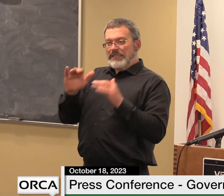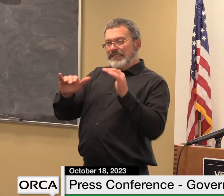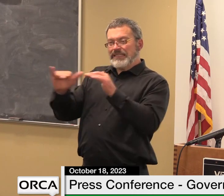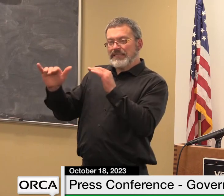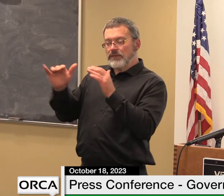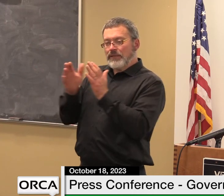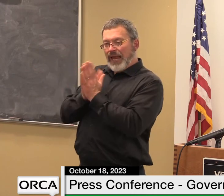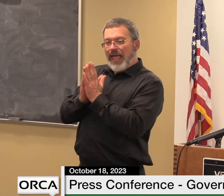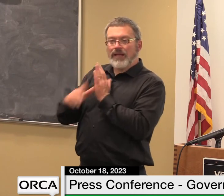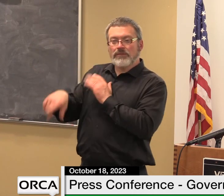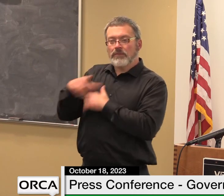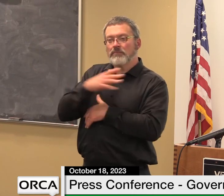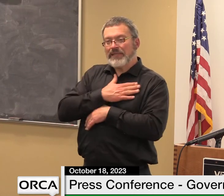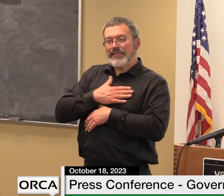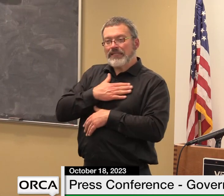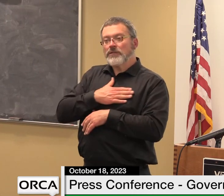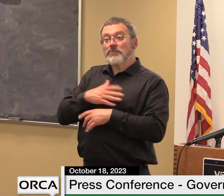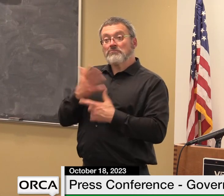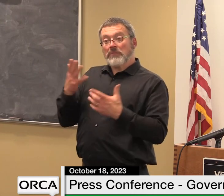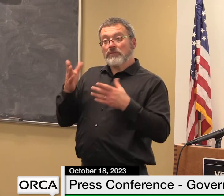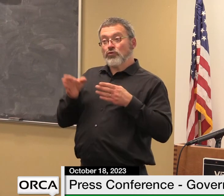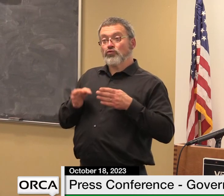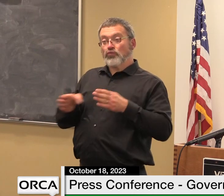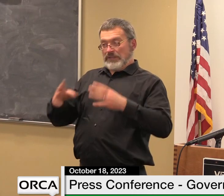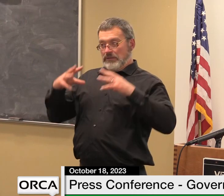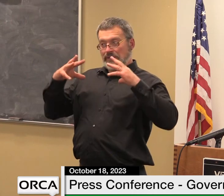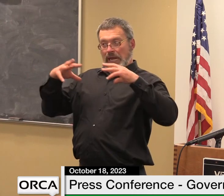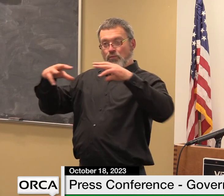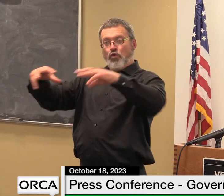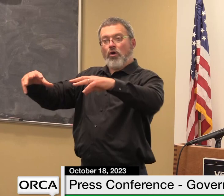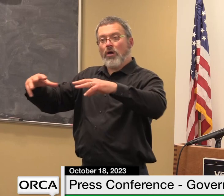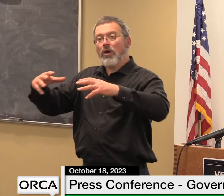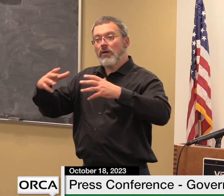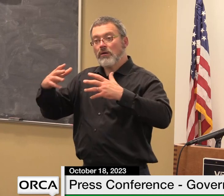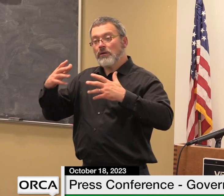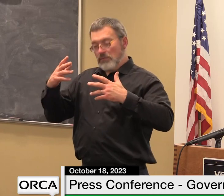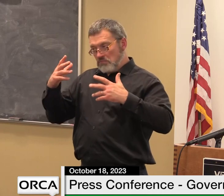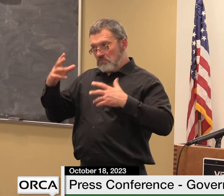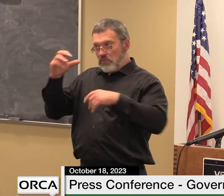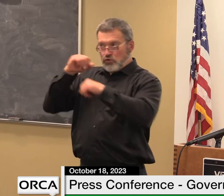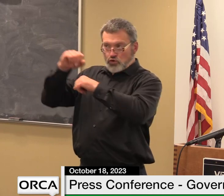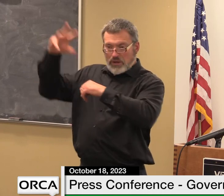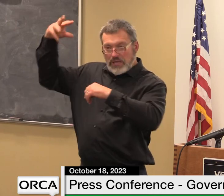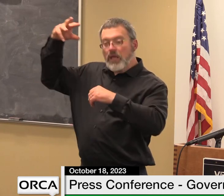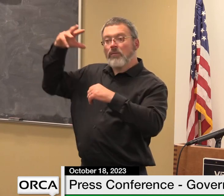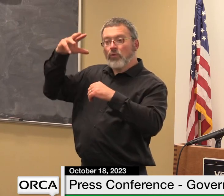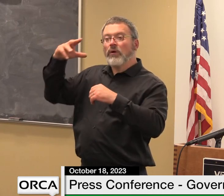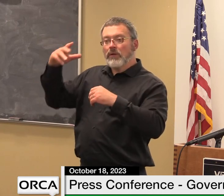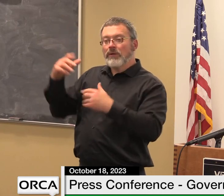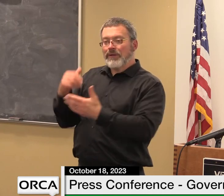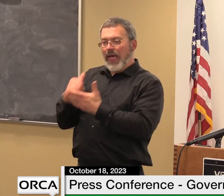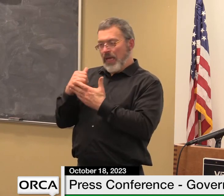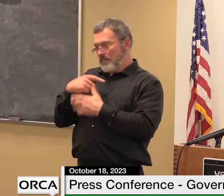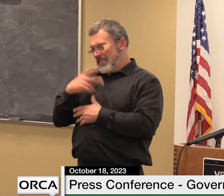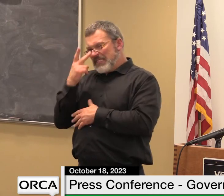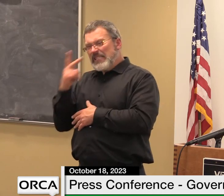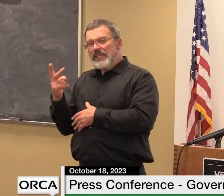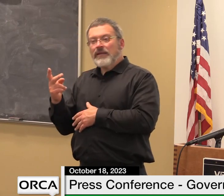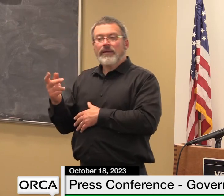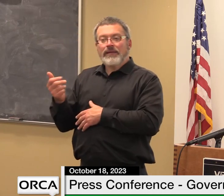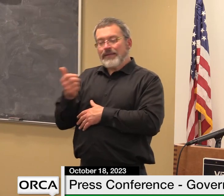to tell us if they have trail cameras or home security systems that might shed any images or give us